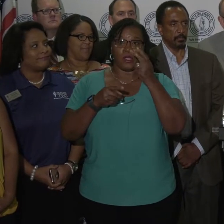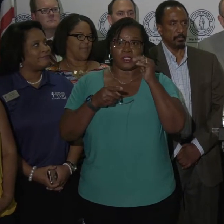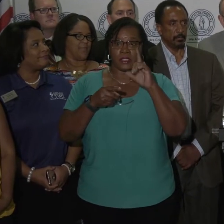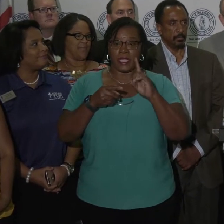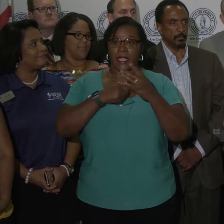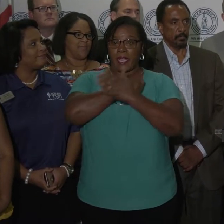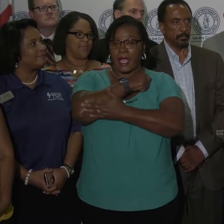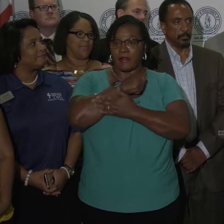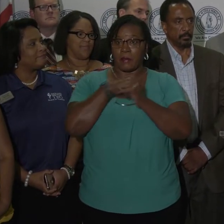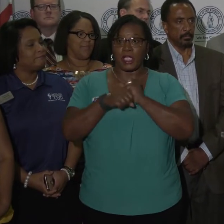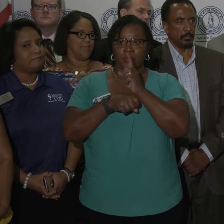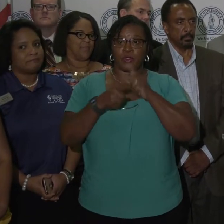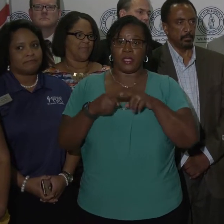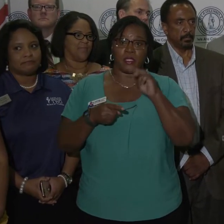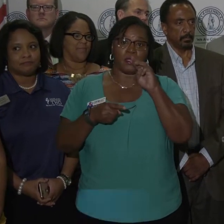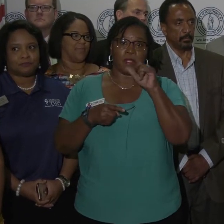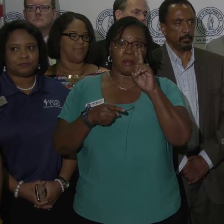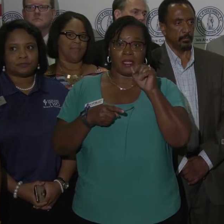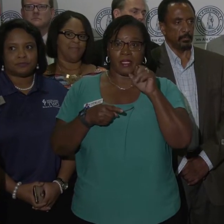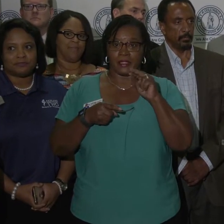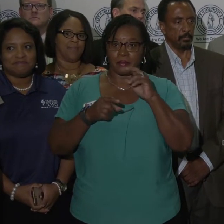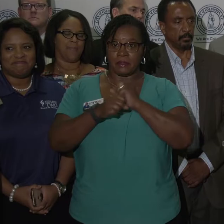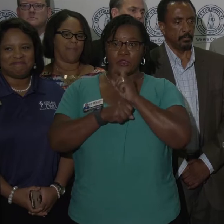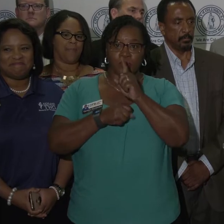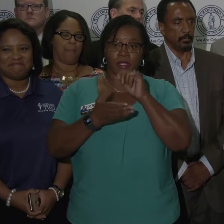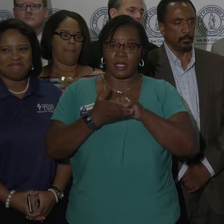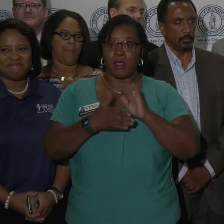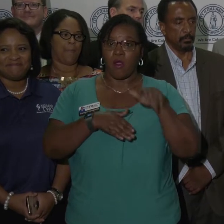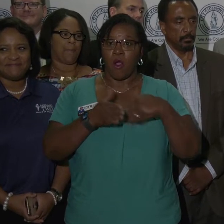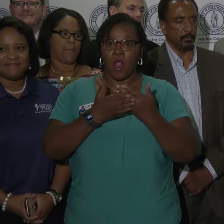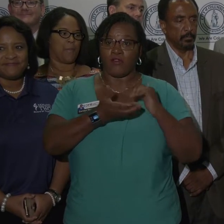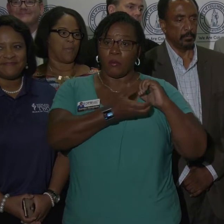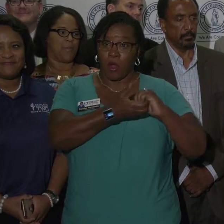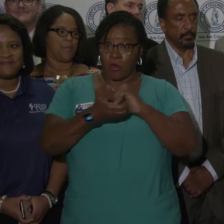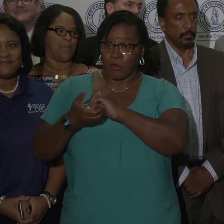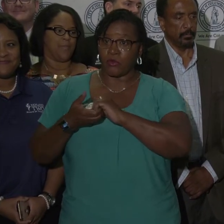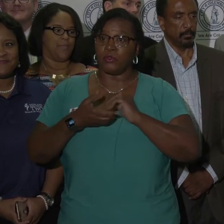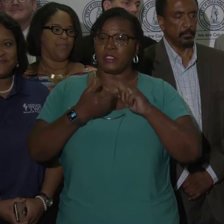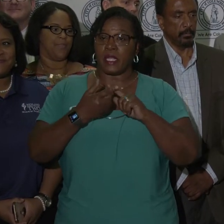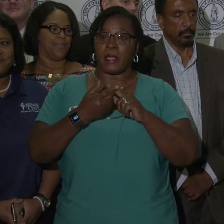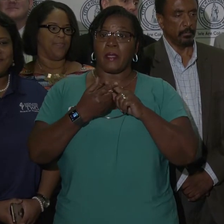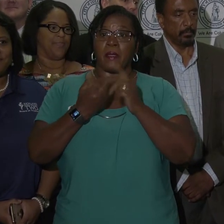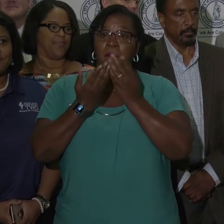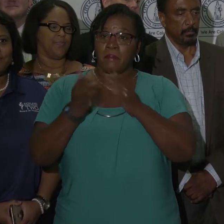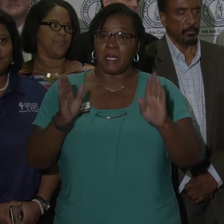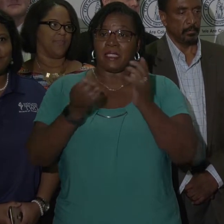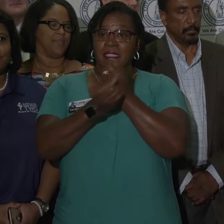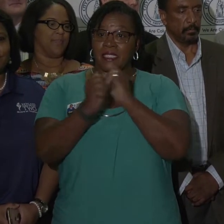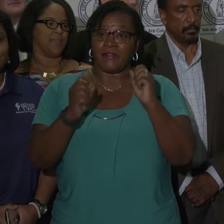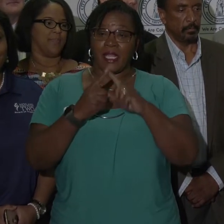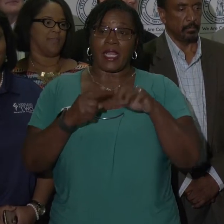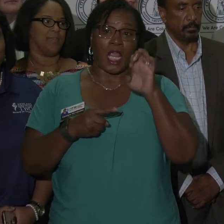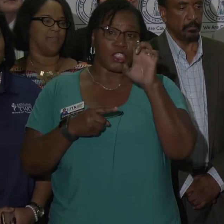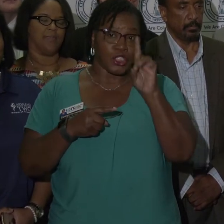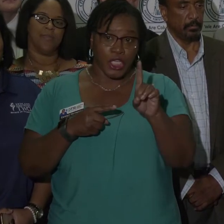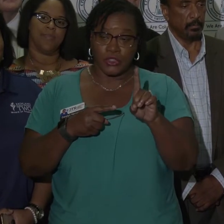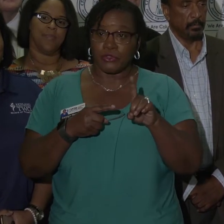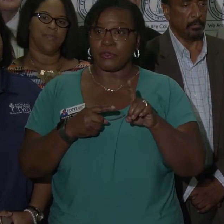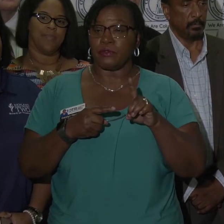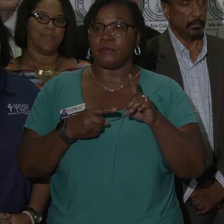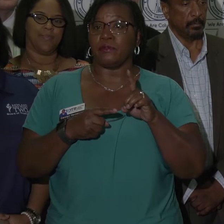and assure the Midlands that, again, all of your partners in public safety and education